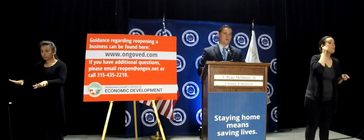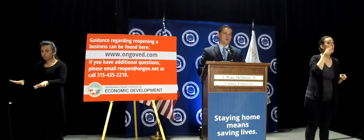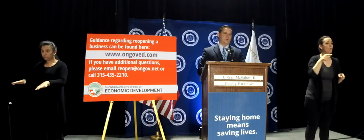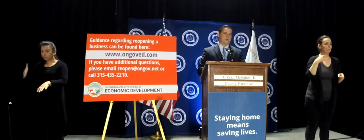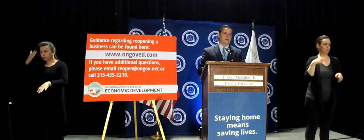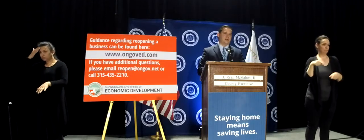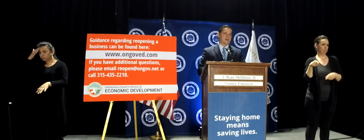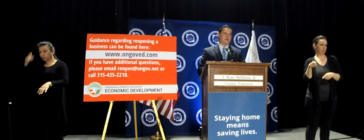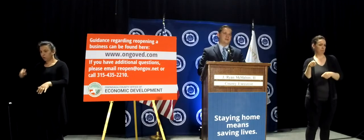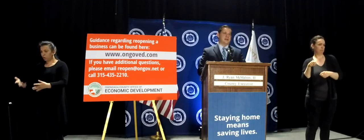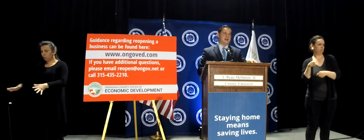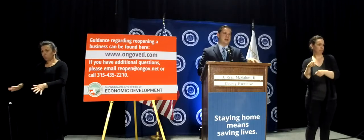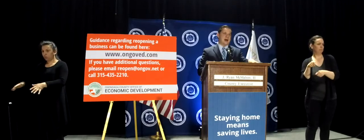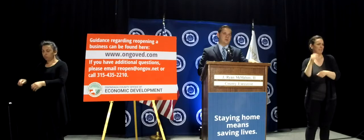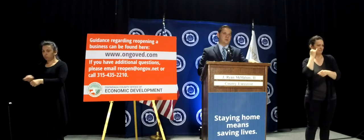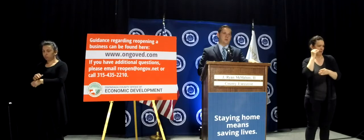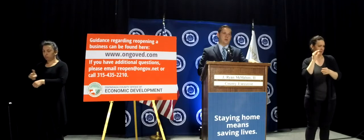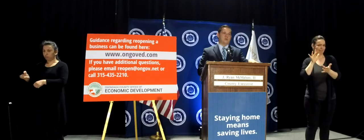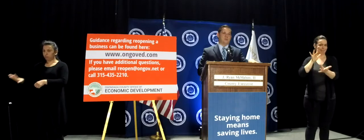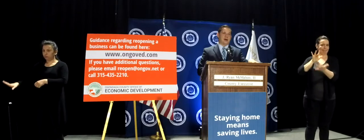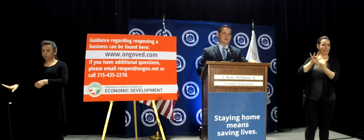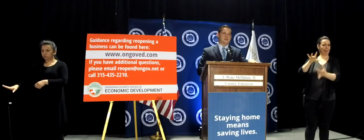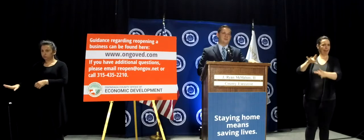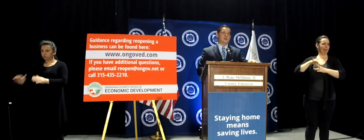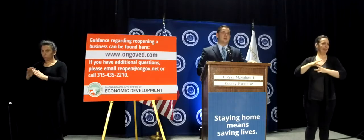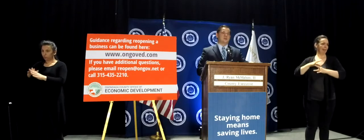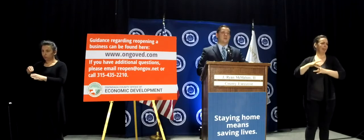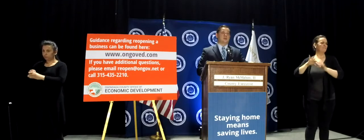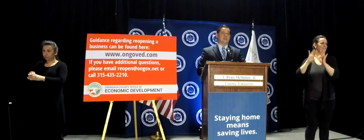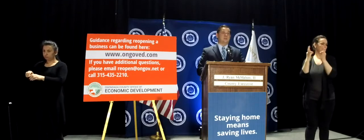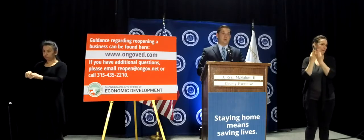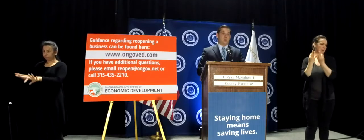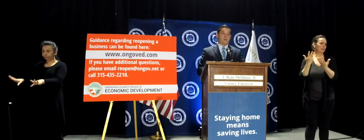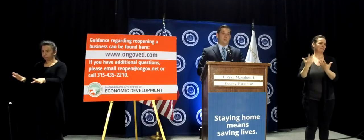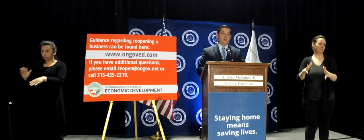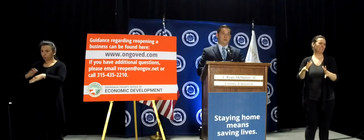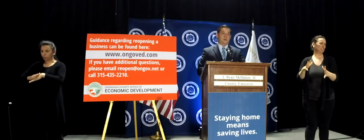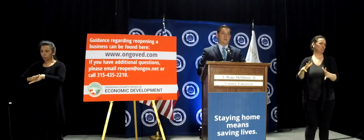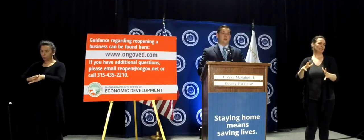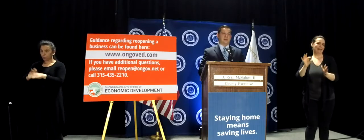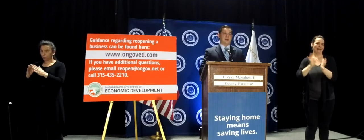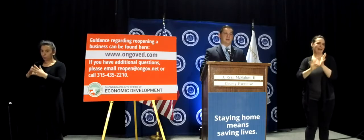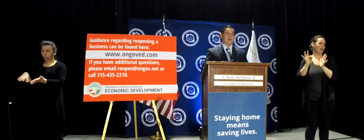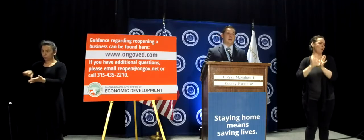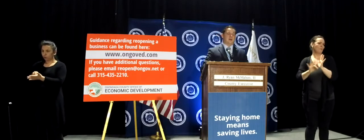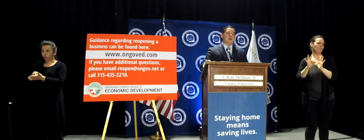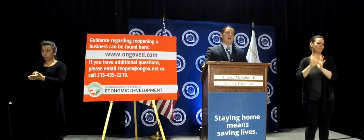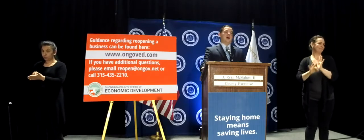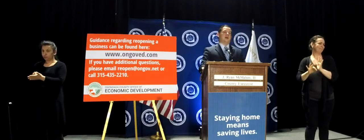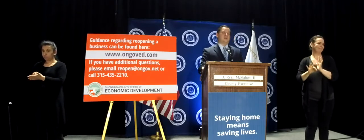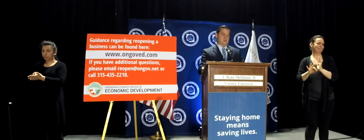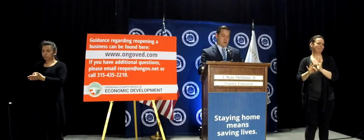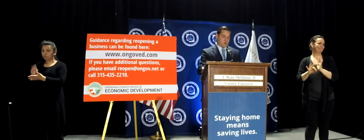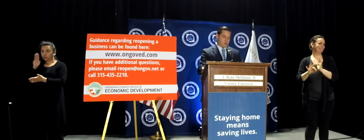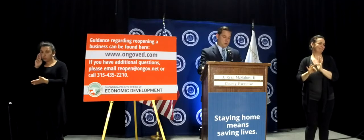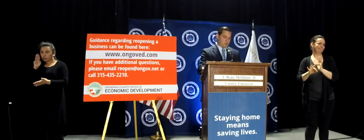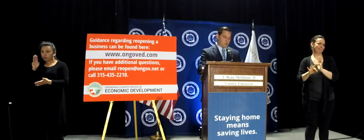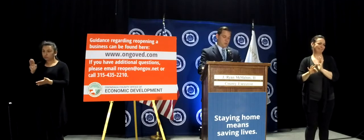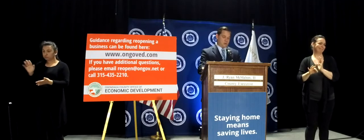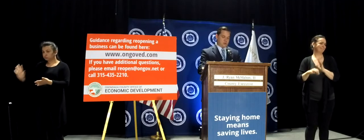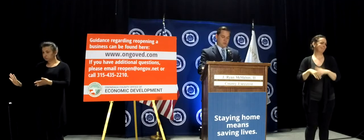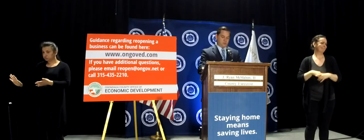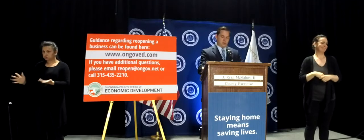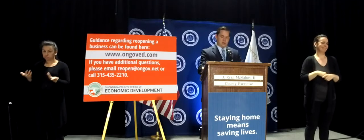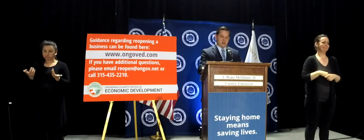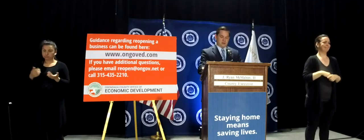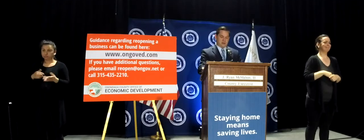with COVID-related illness in a household of the COVID positive, so they're deemed COVID right then and there. So